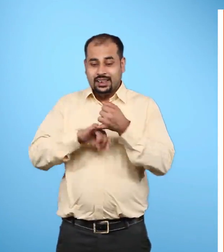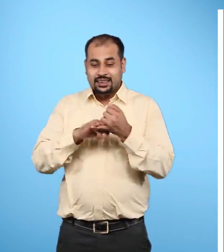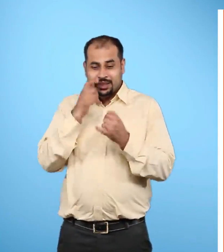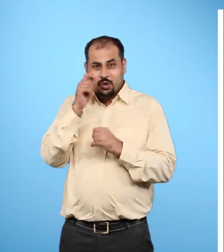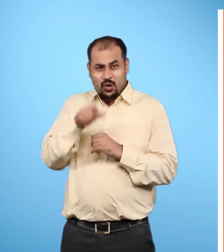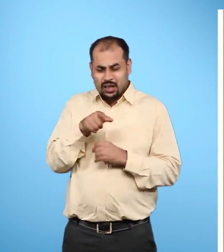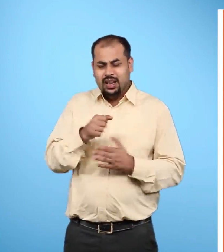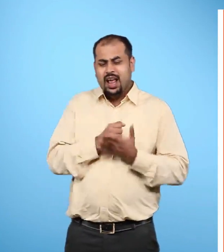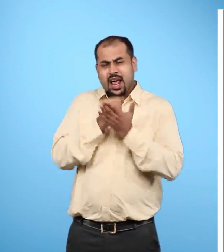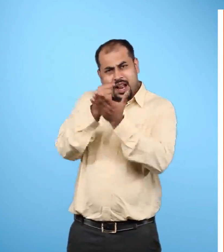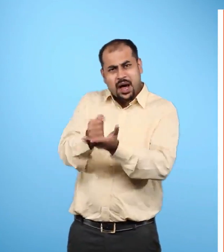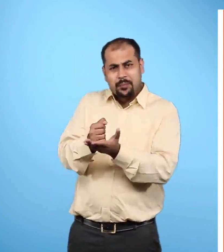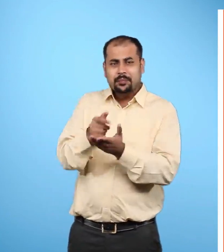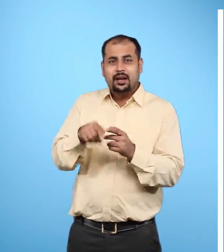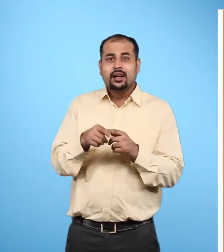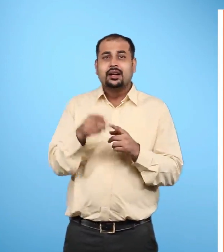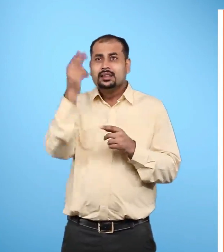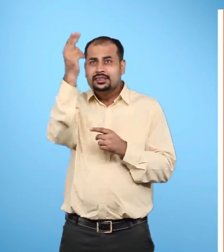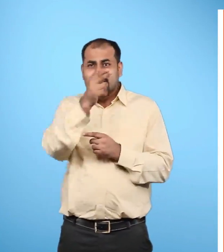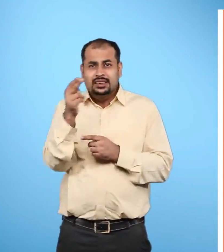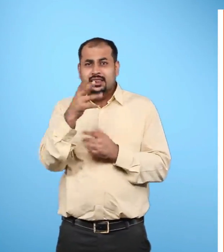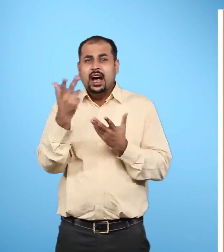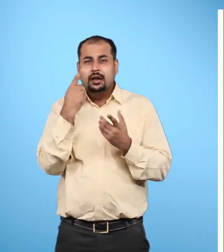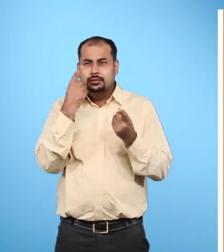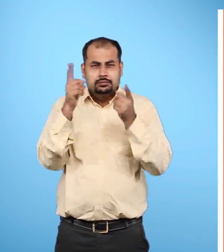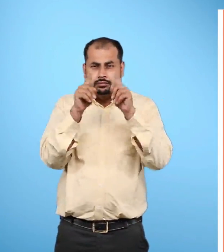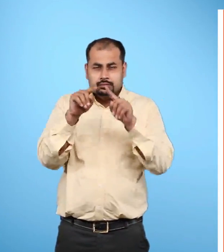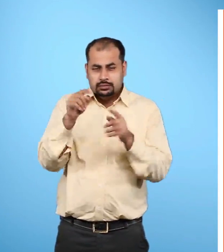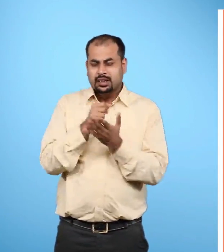Help Sadiq in finding some more such triangles.